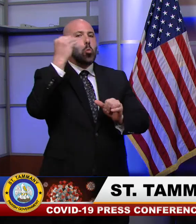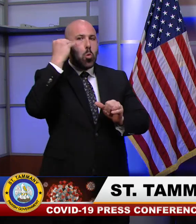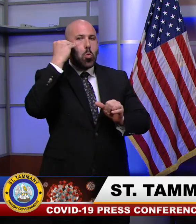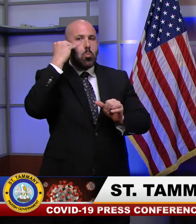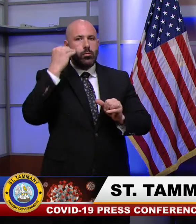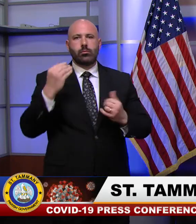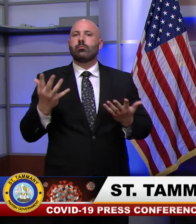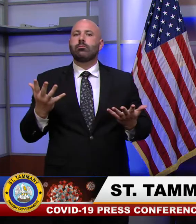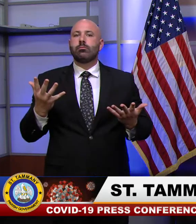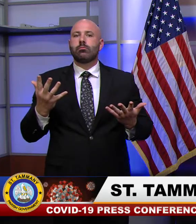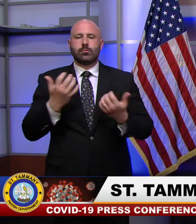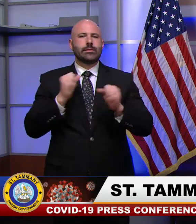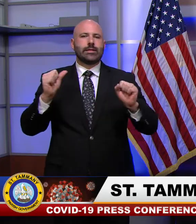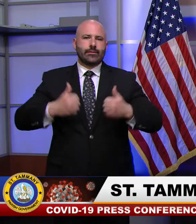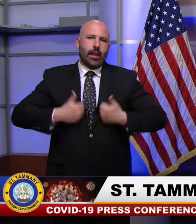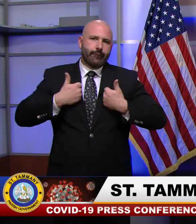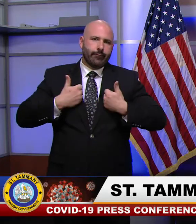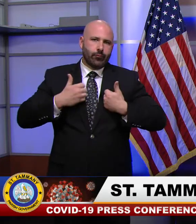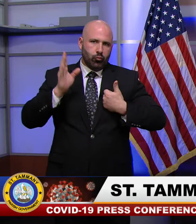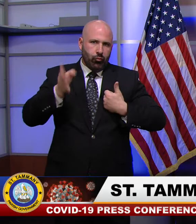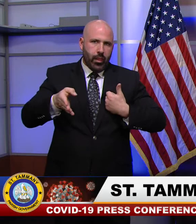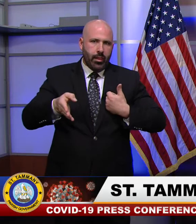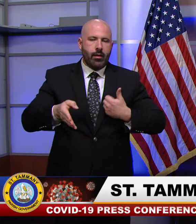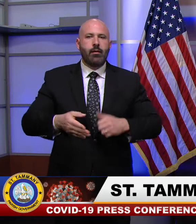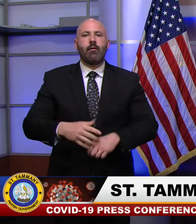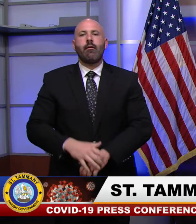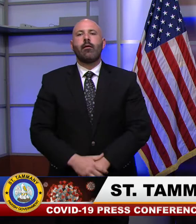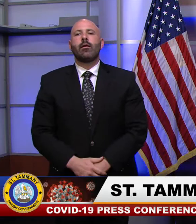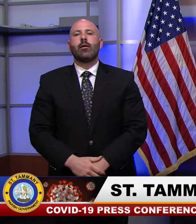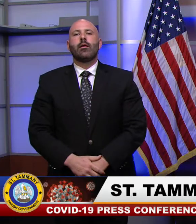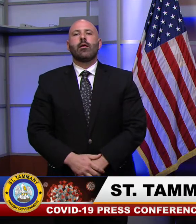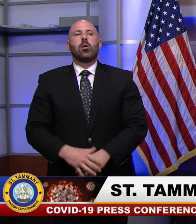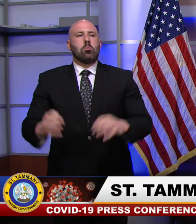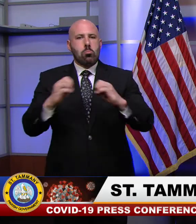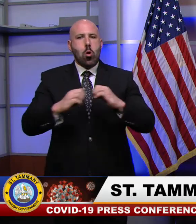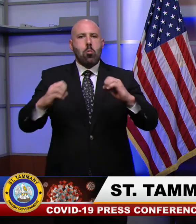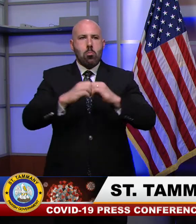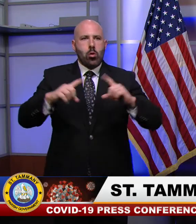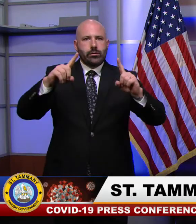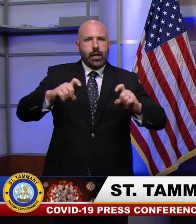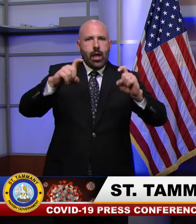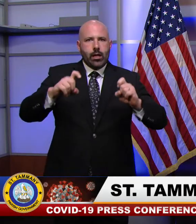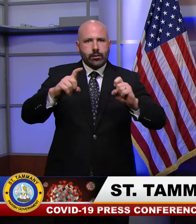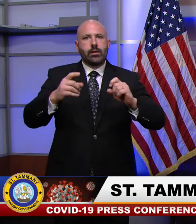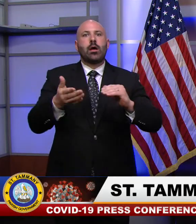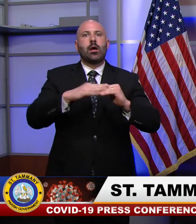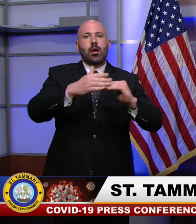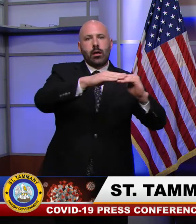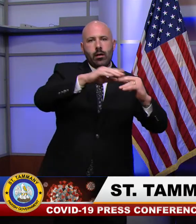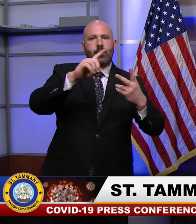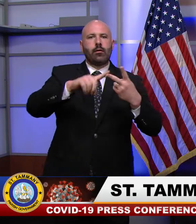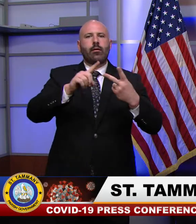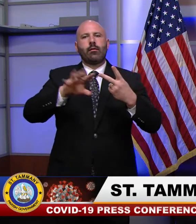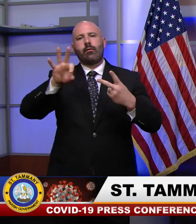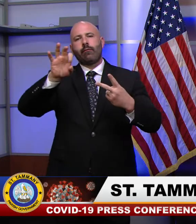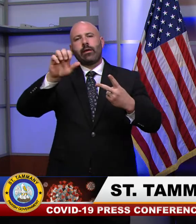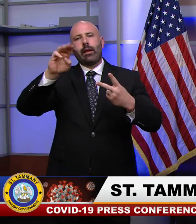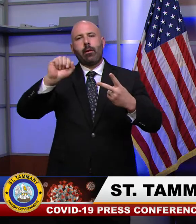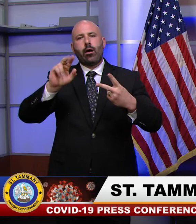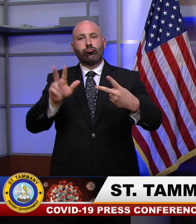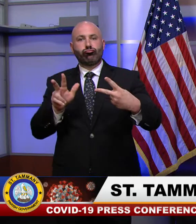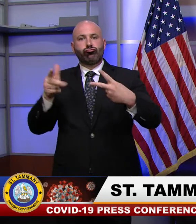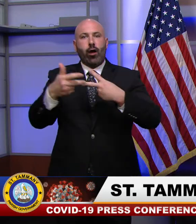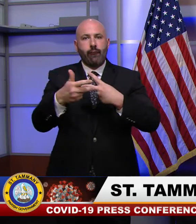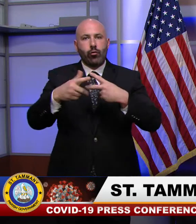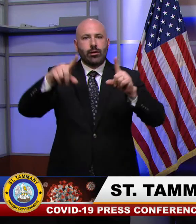saves lives. With the increase in commercial testing and FEMA drive-through testing sites, we are seeing